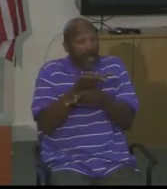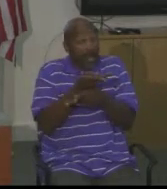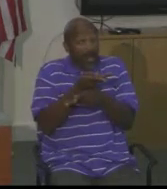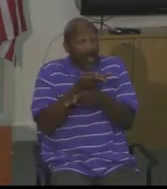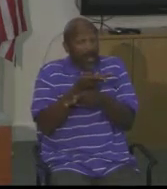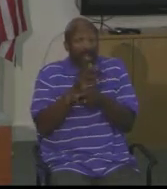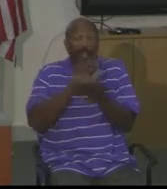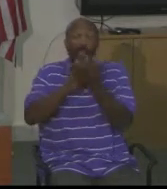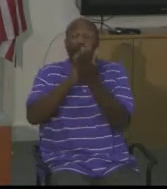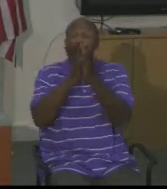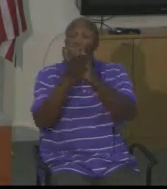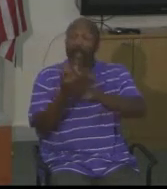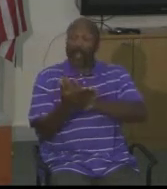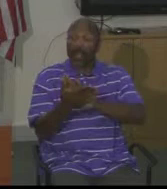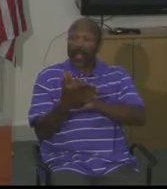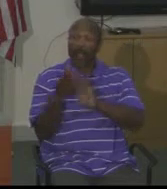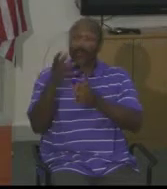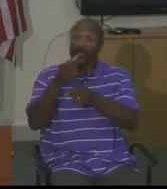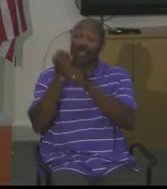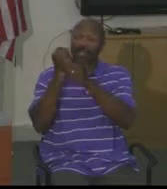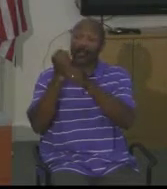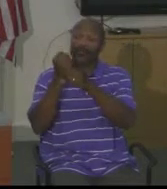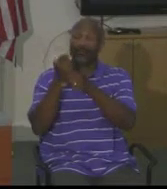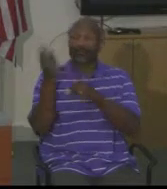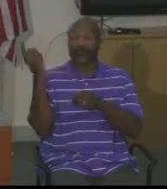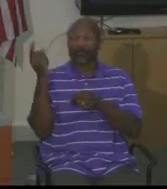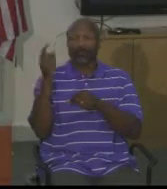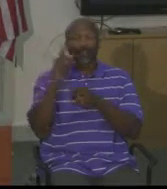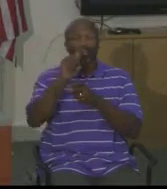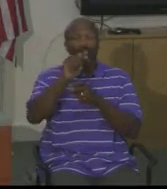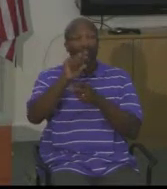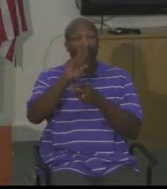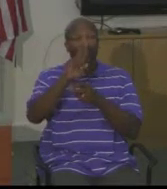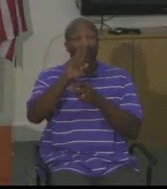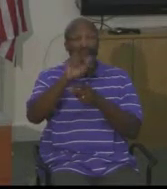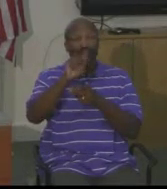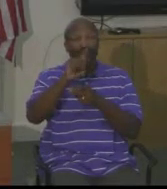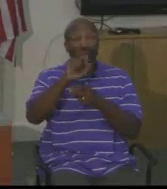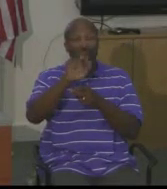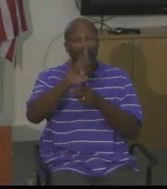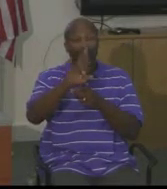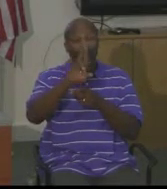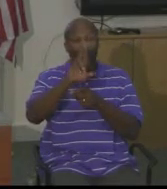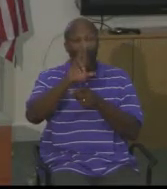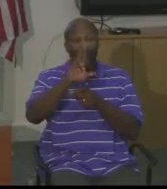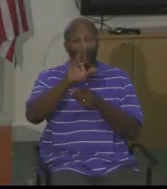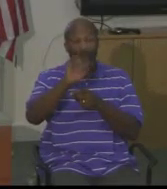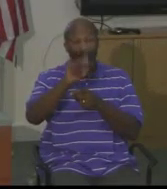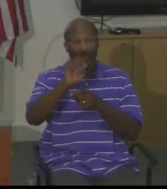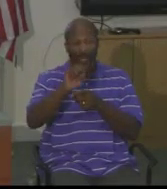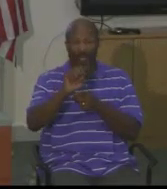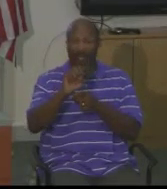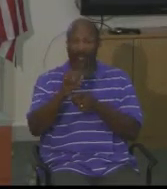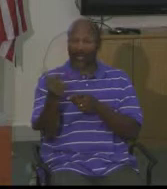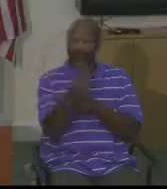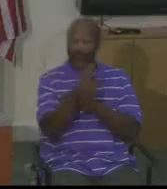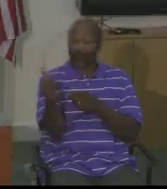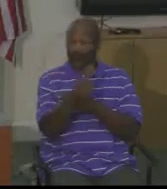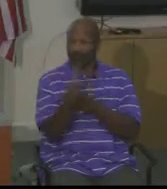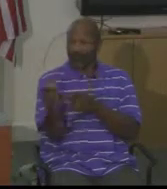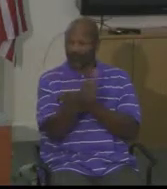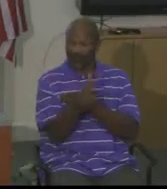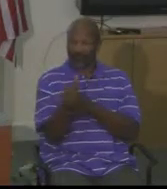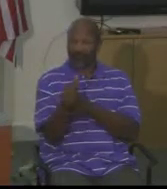together, and you get usually the transfer rate. So I took the original